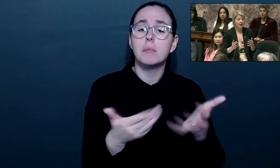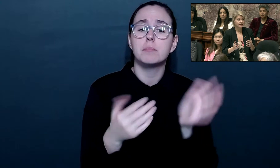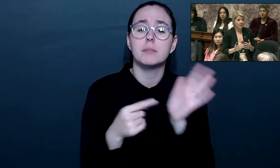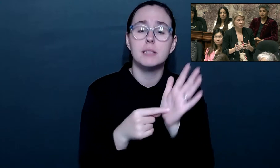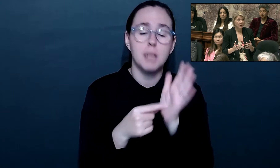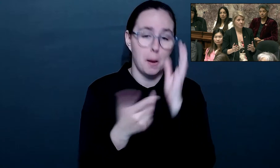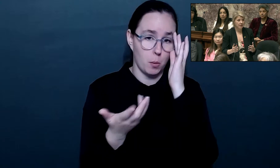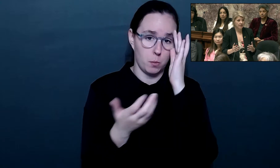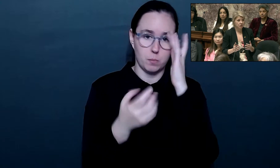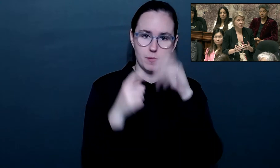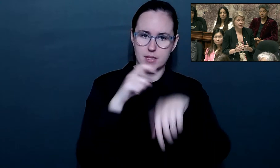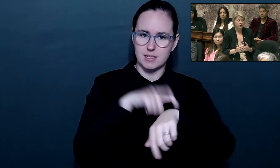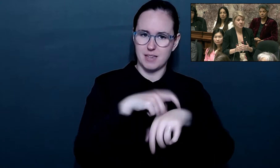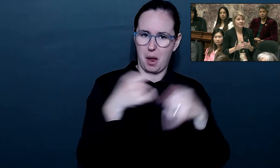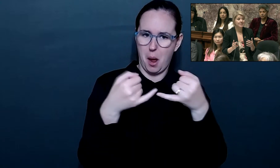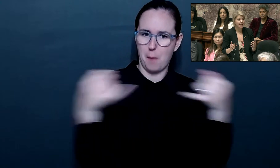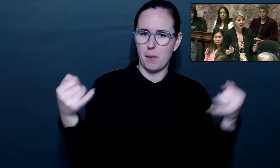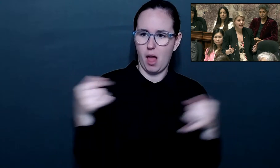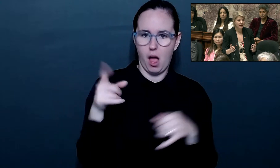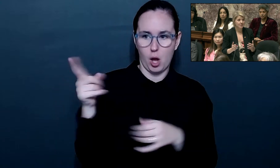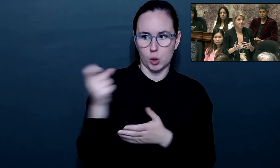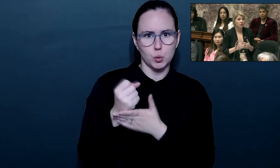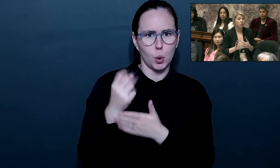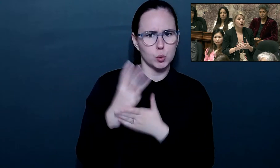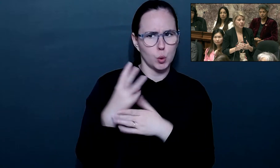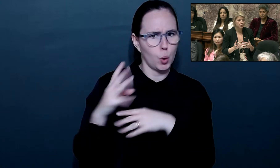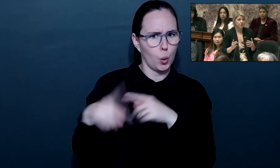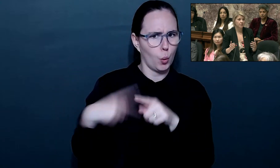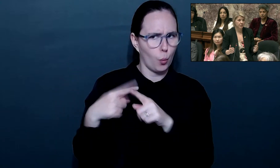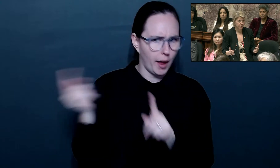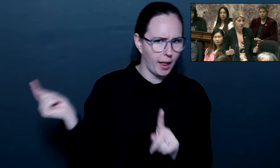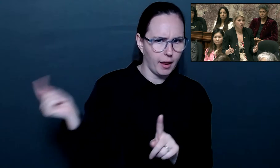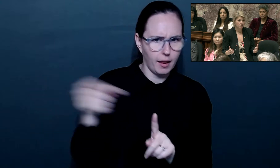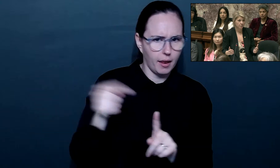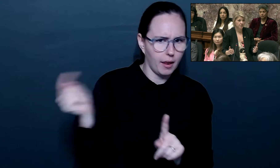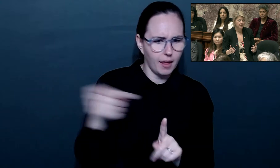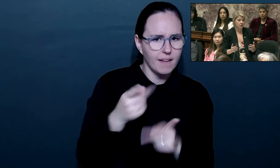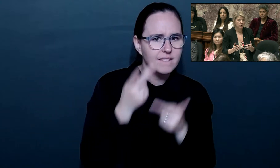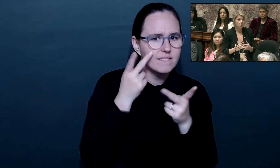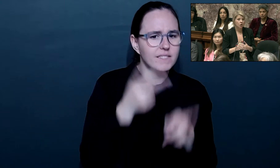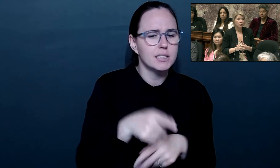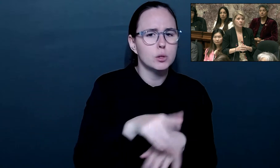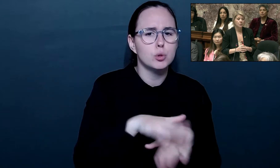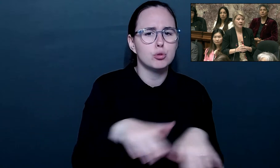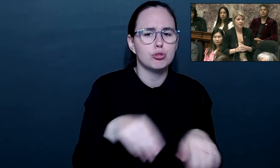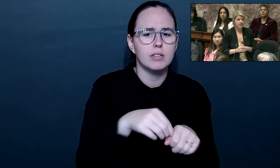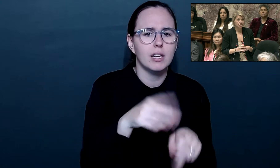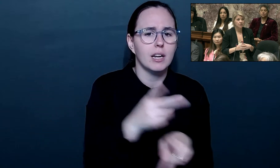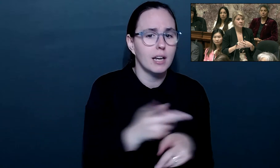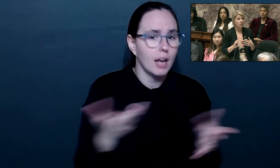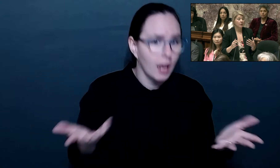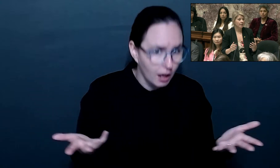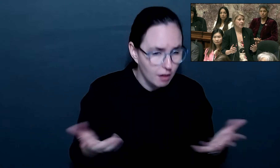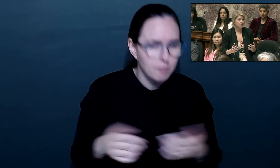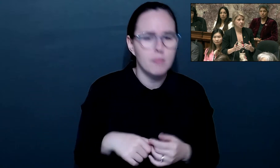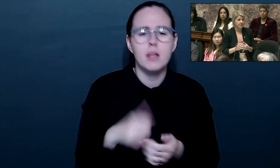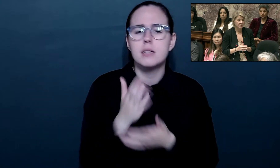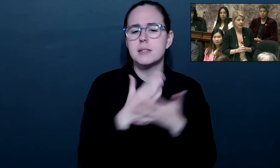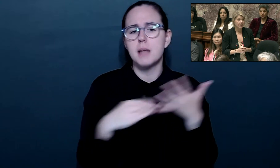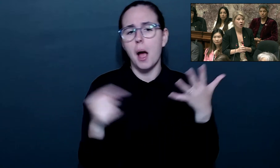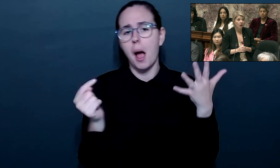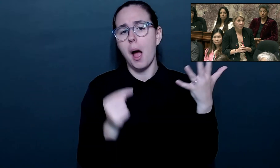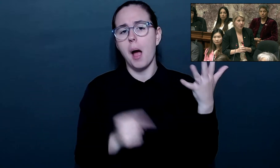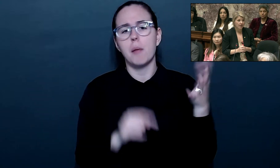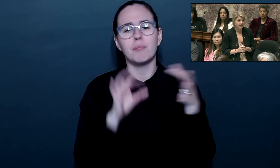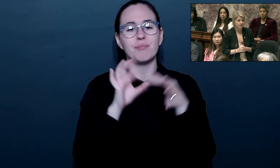also has made recommendations that are systemic and take longer to complete, Honourable Speaker. Those recommendations are recommendations